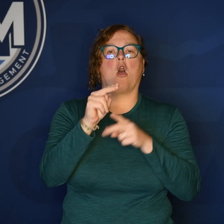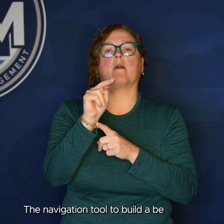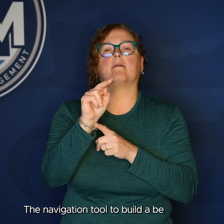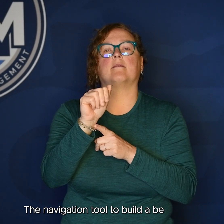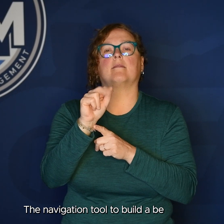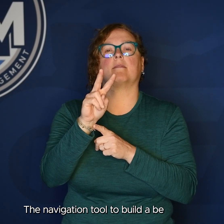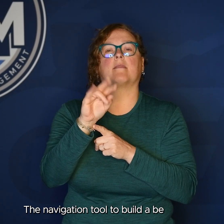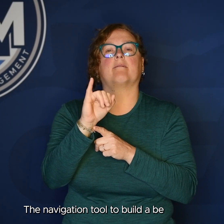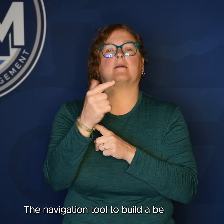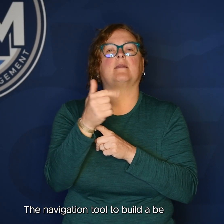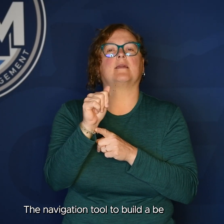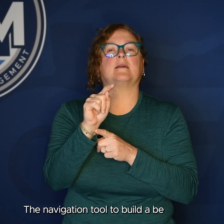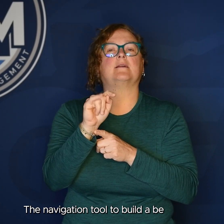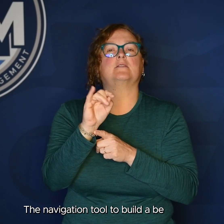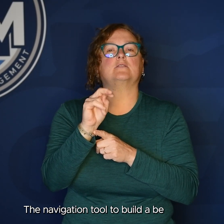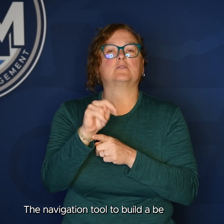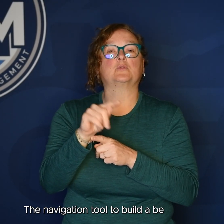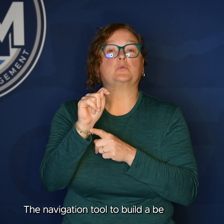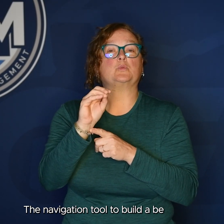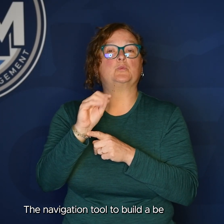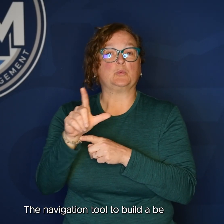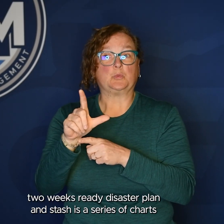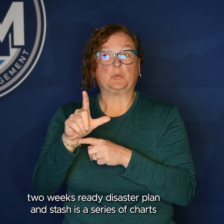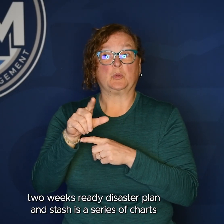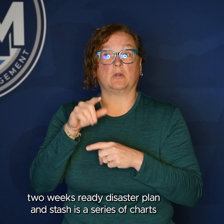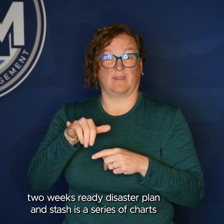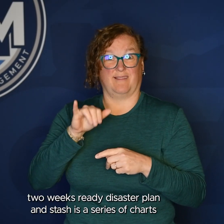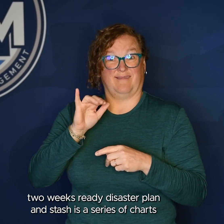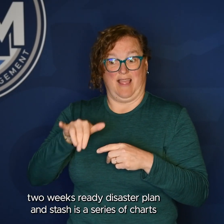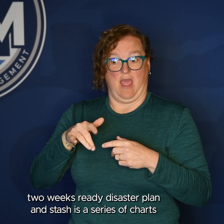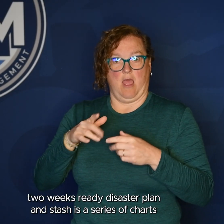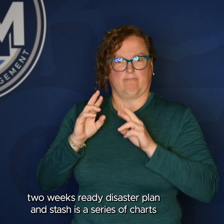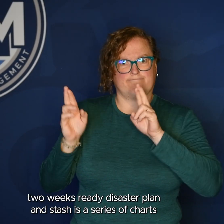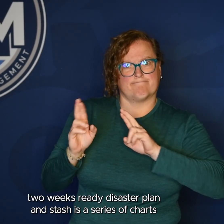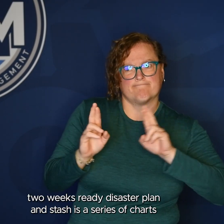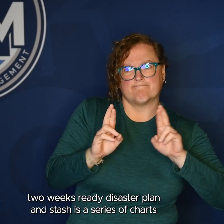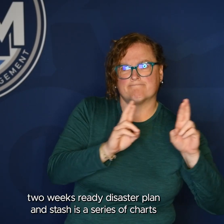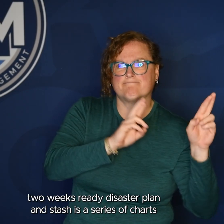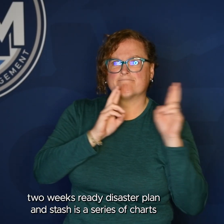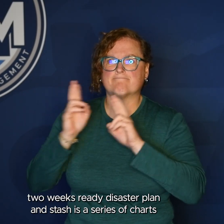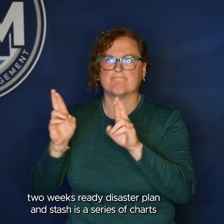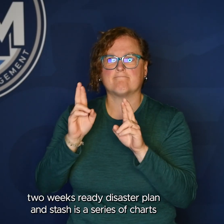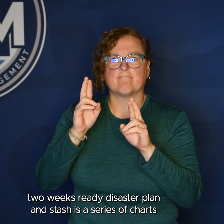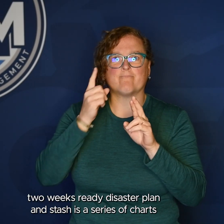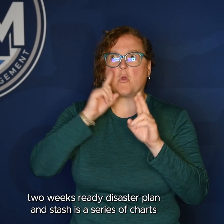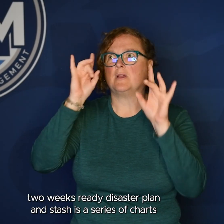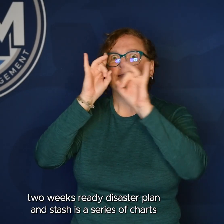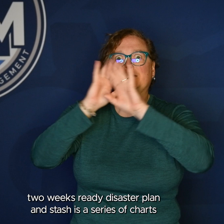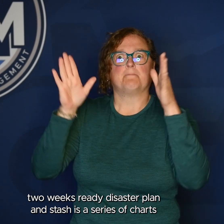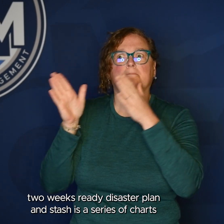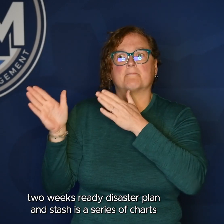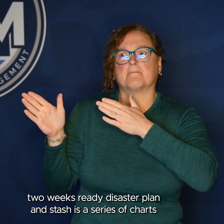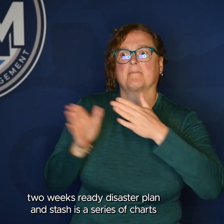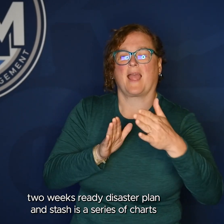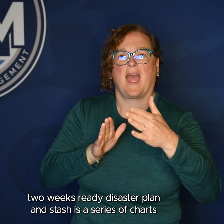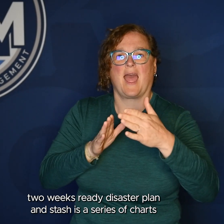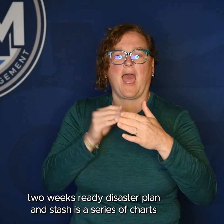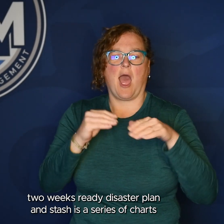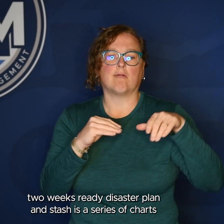The navigation tool to build a B2 weeks ready disaster plan and stash is a series of